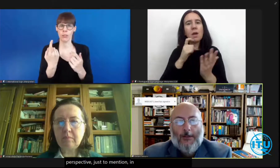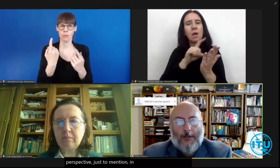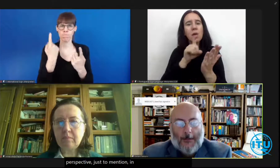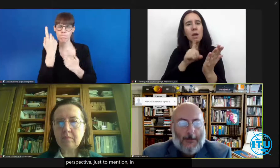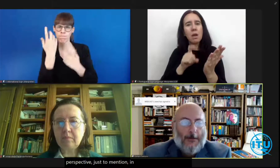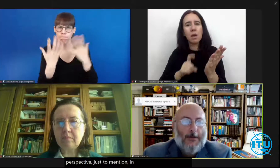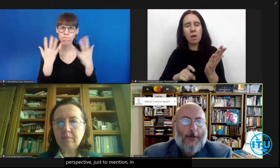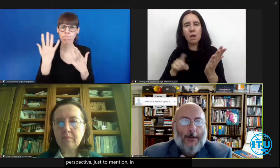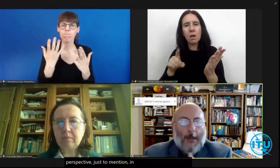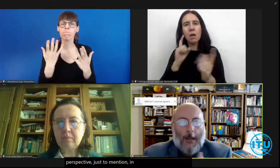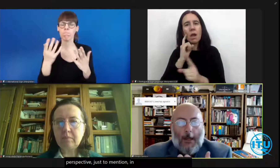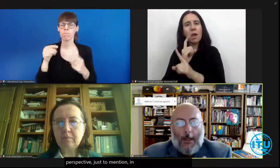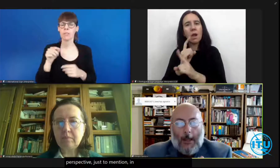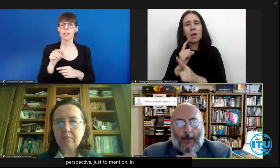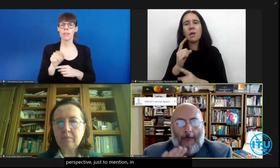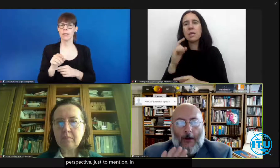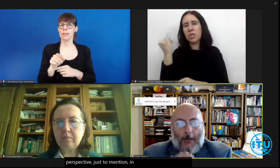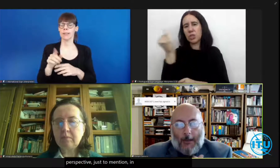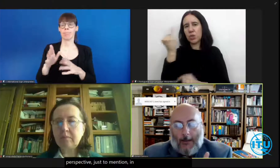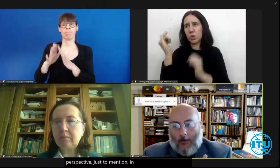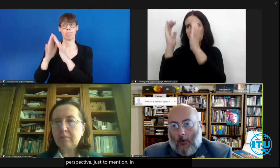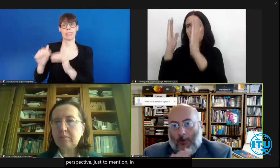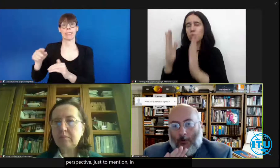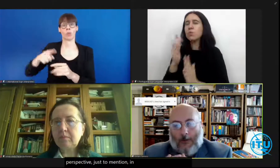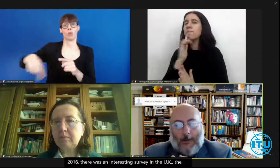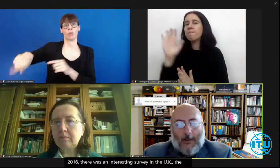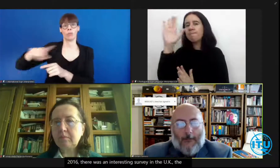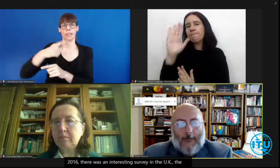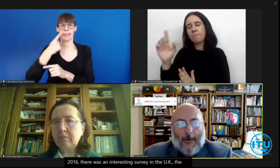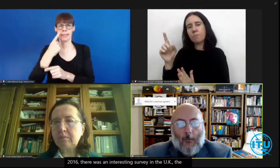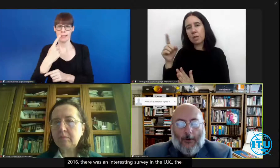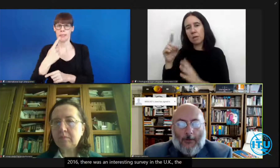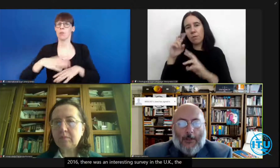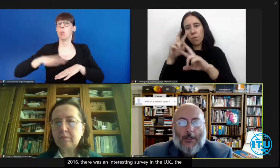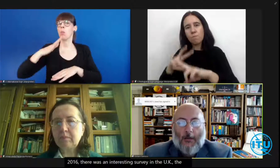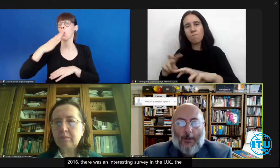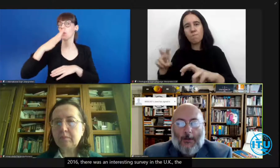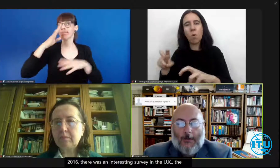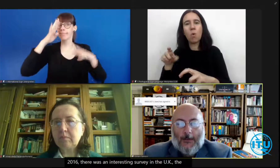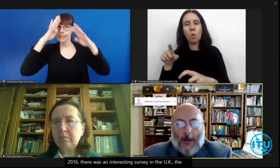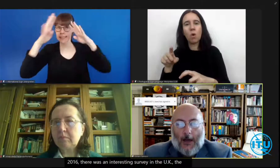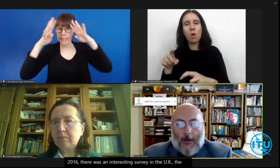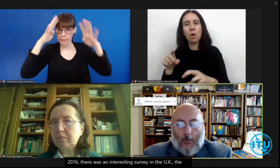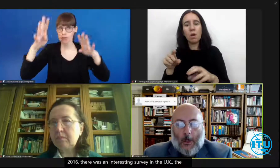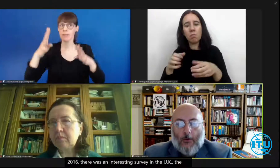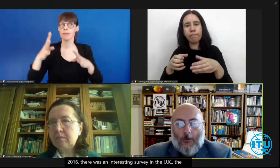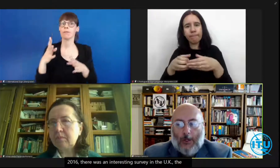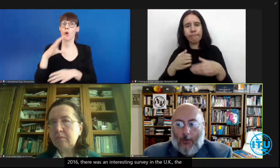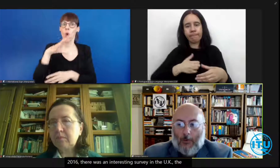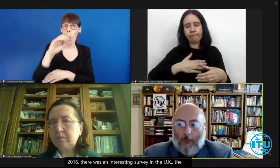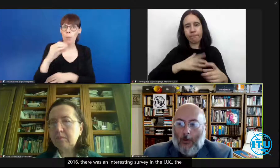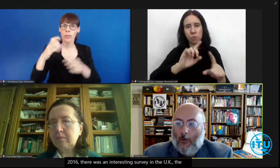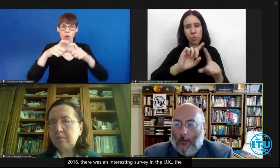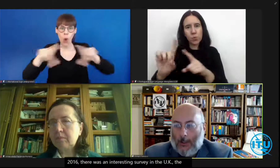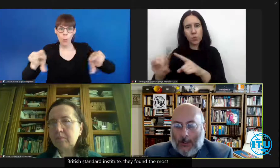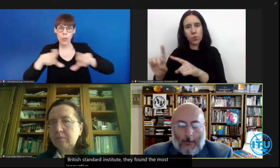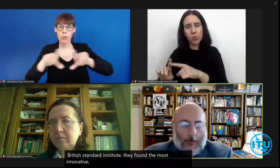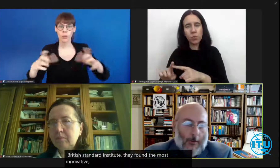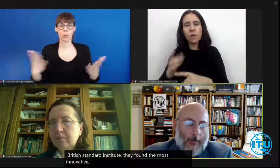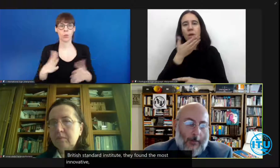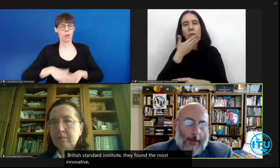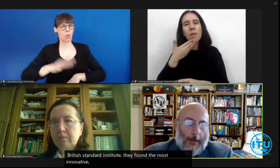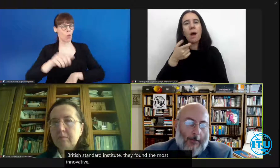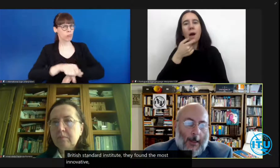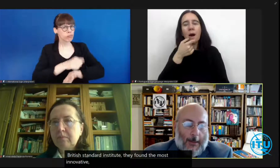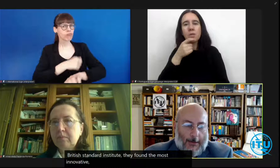is the British Standards Institute. And they found that the most innovative and most efficient companies were those that were fully committed